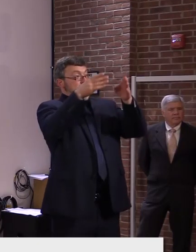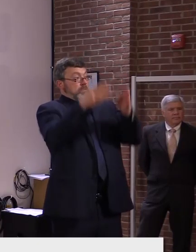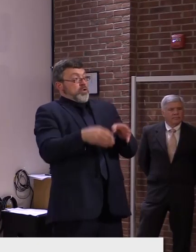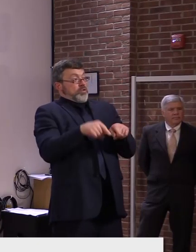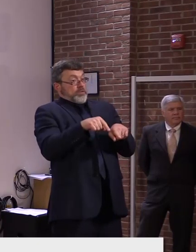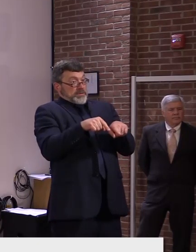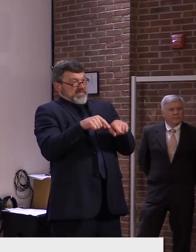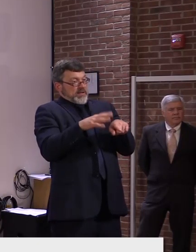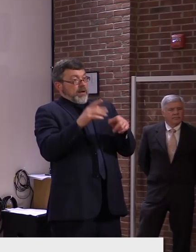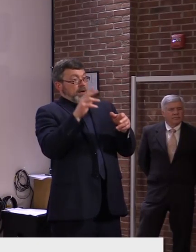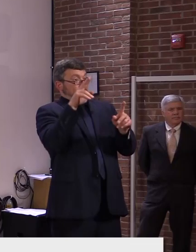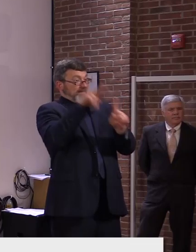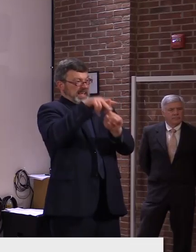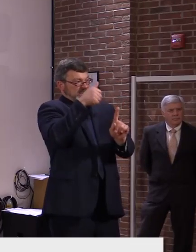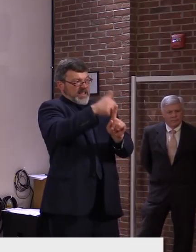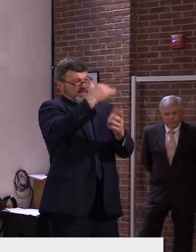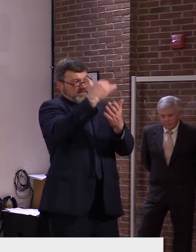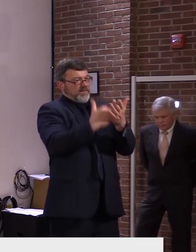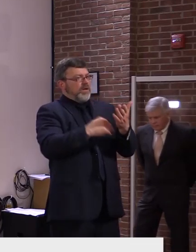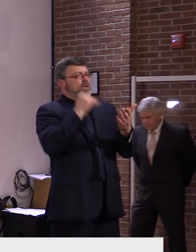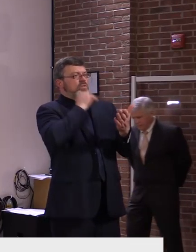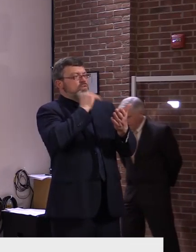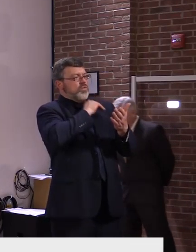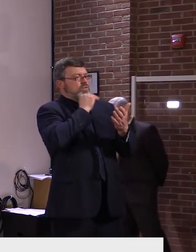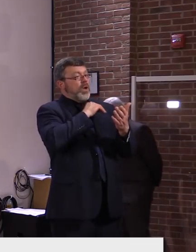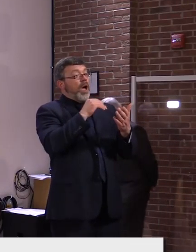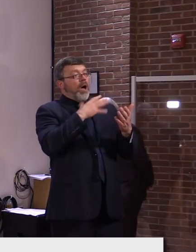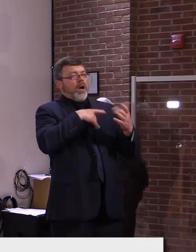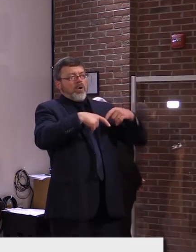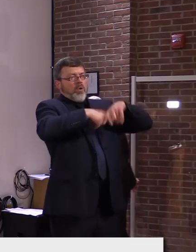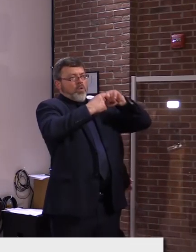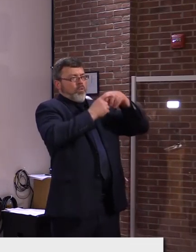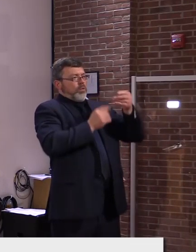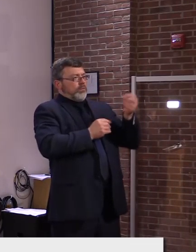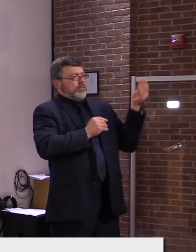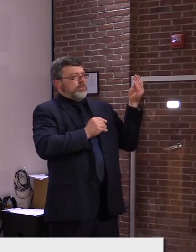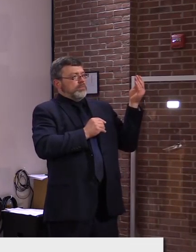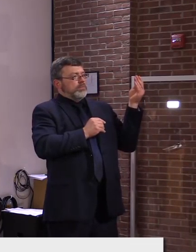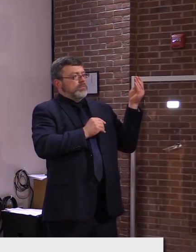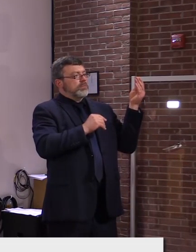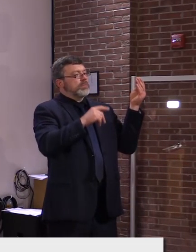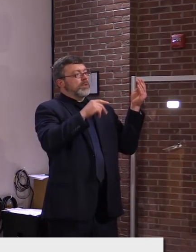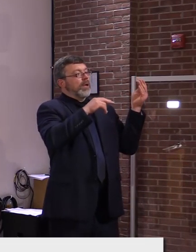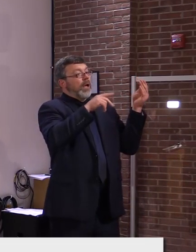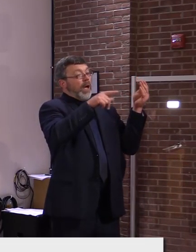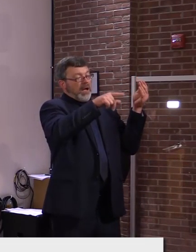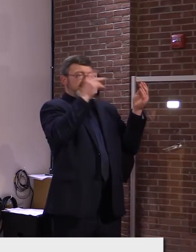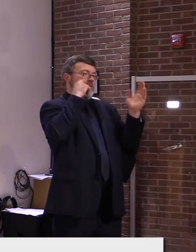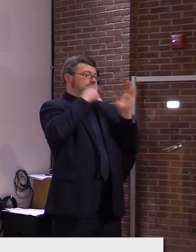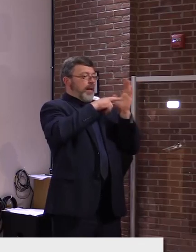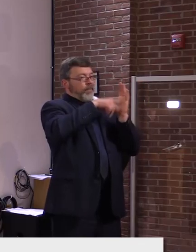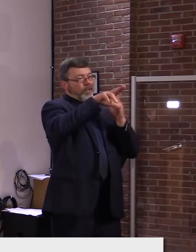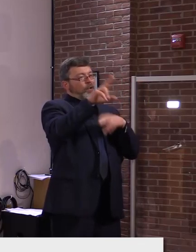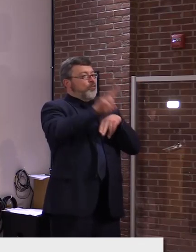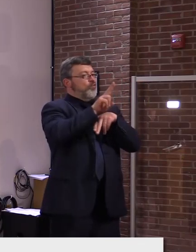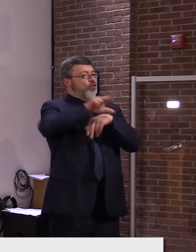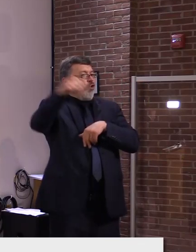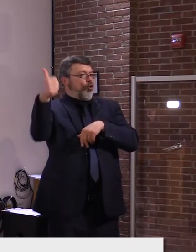with holding individuals harmless. I think the question, if I remember back to when it was originally asked, also